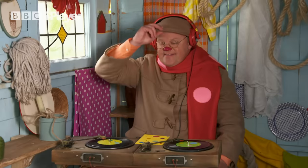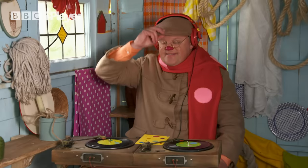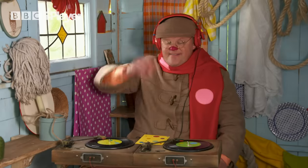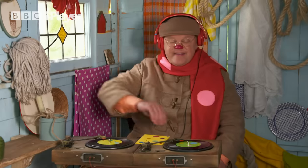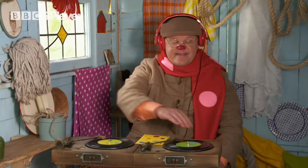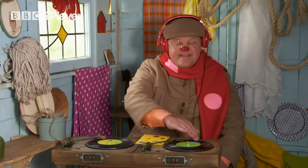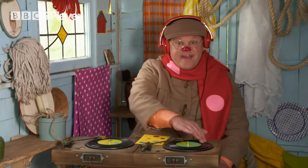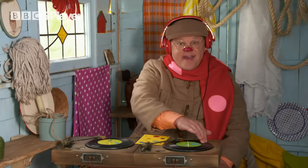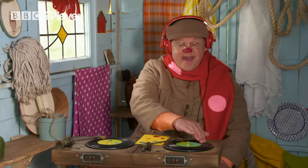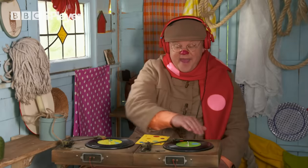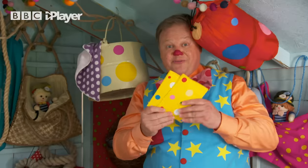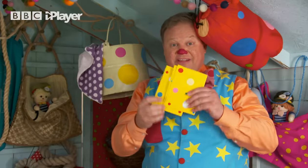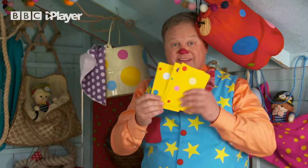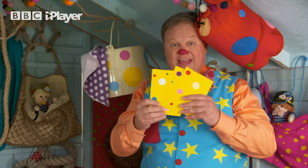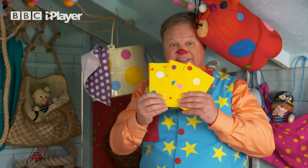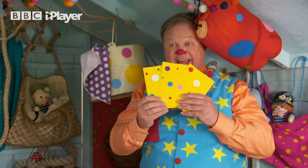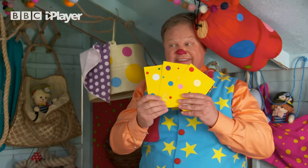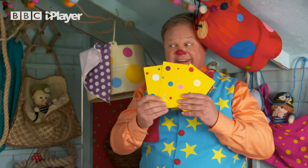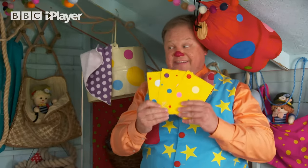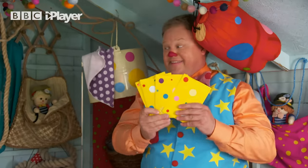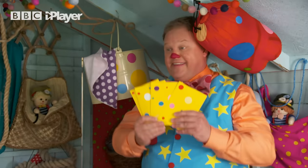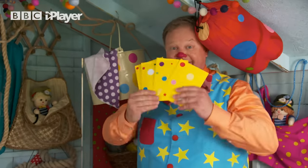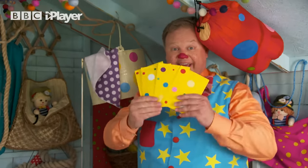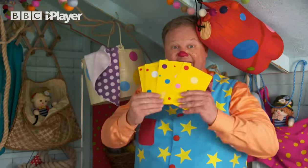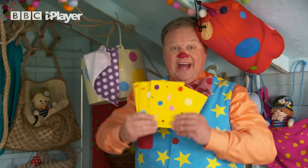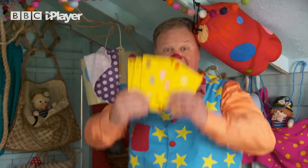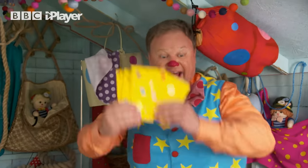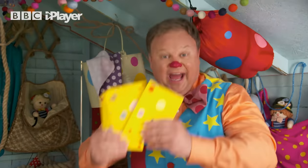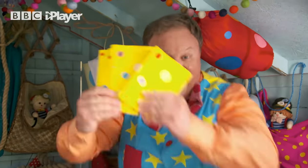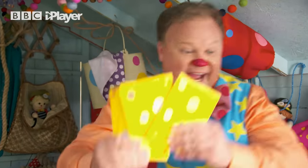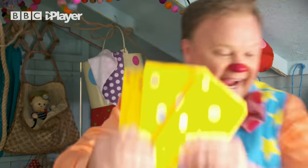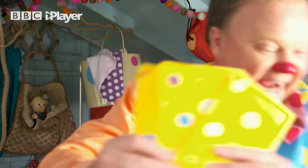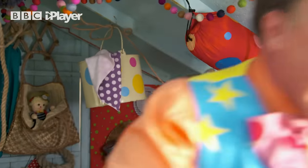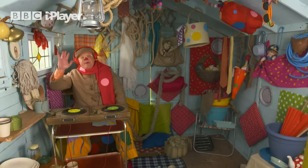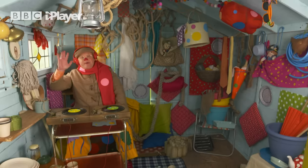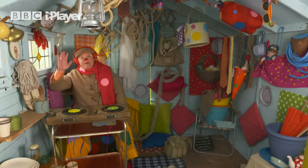woohoo! I'll, give out the rest of the invitations. See you later. Bye, the boy.